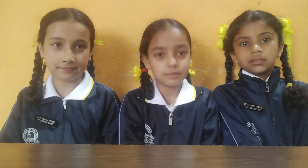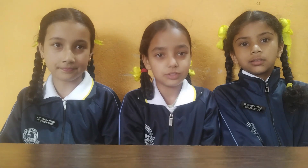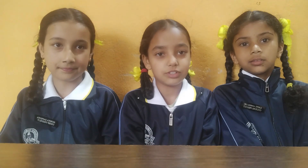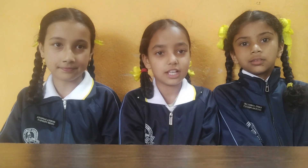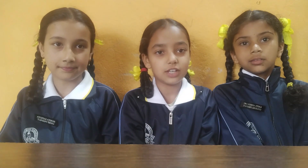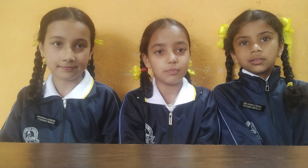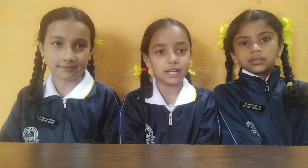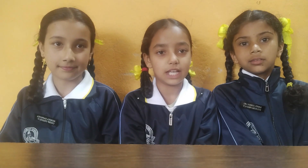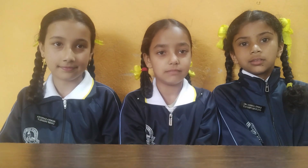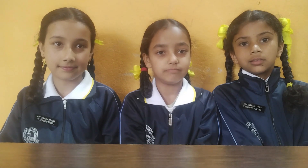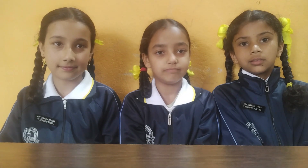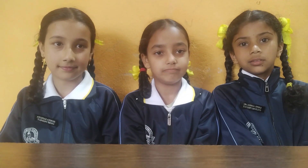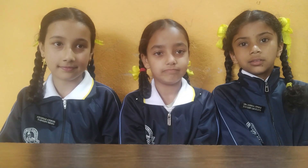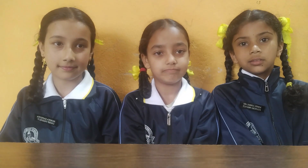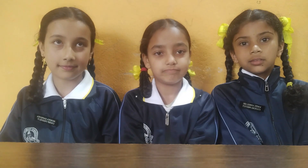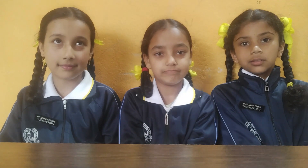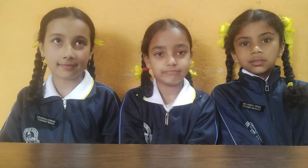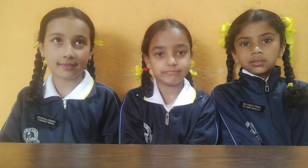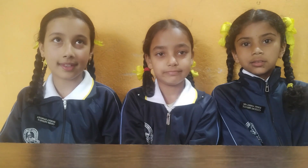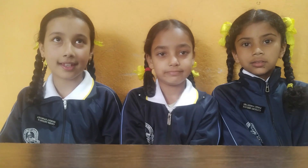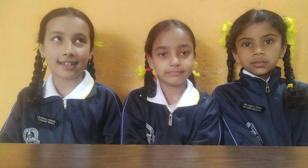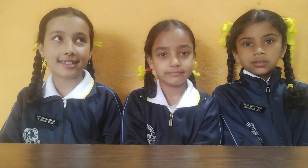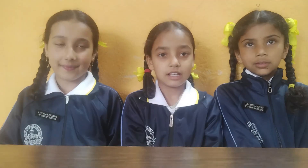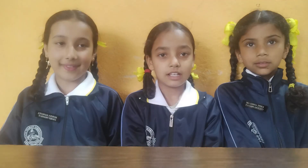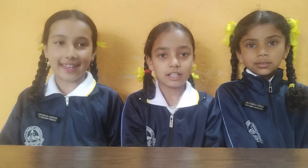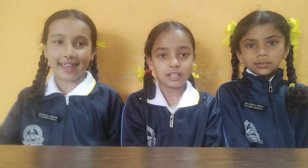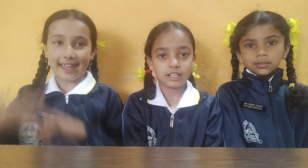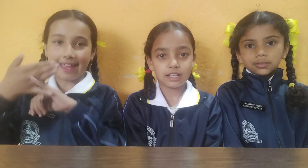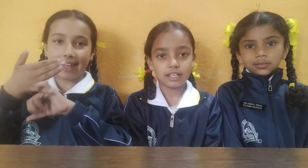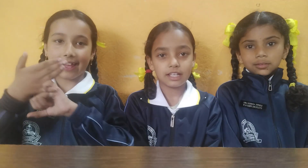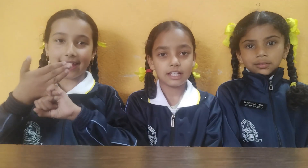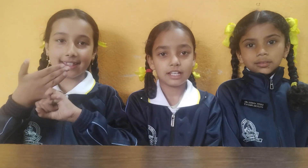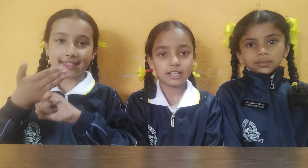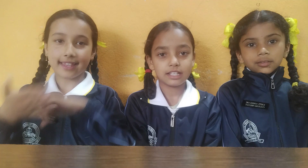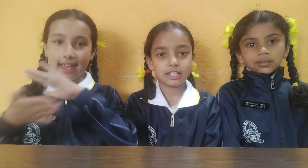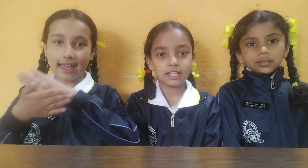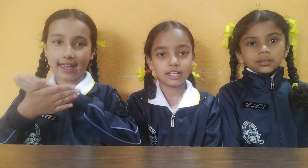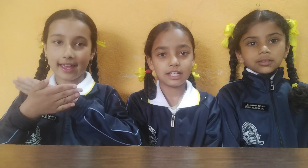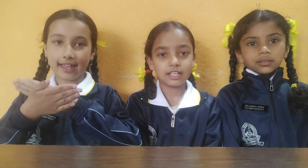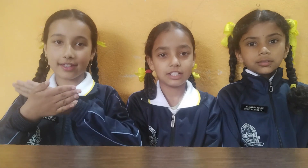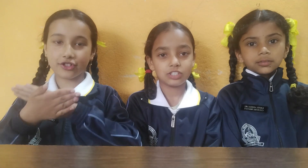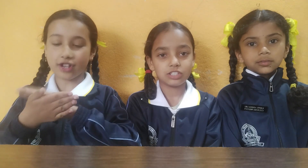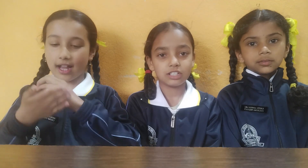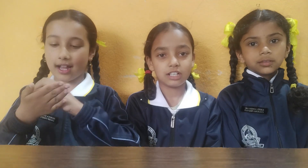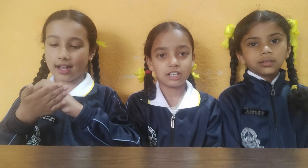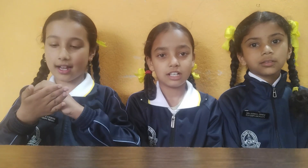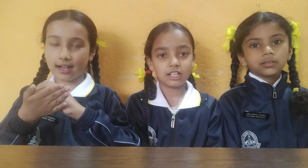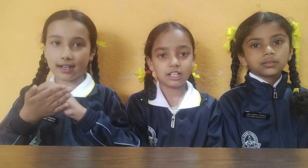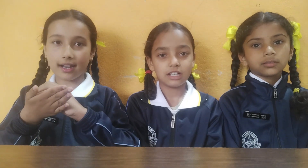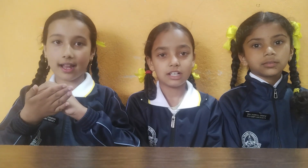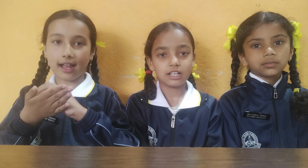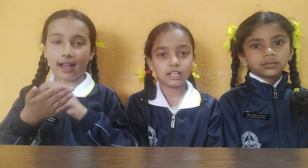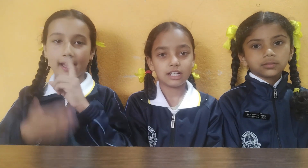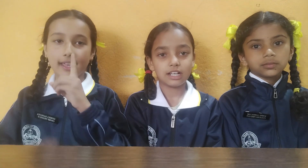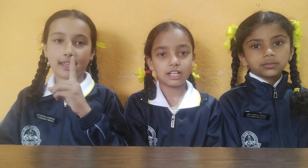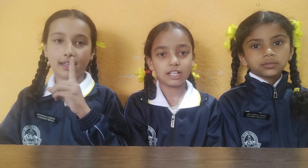name is rhea new bunny okay sriya you also do it s h r i